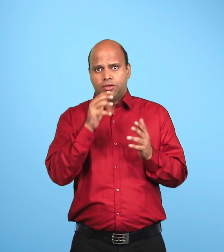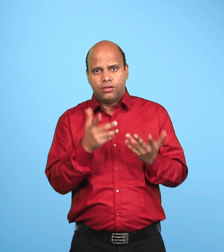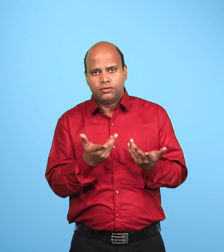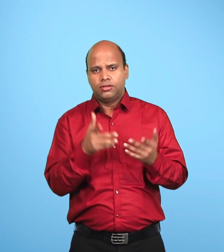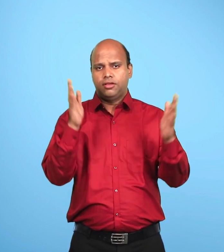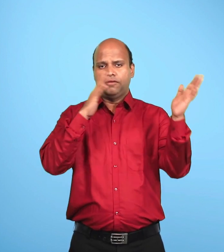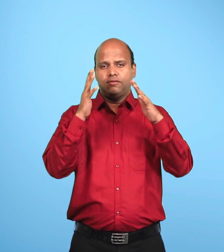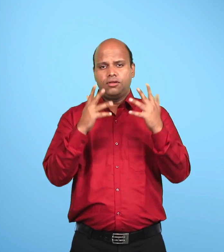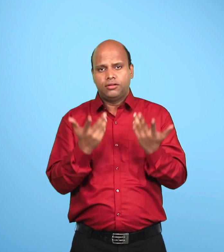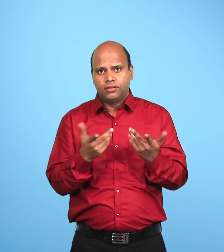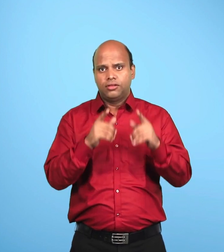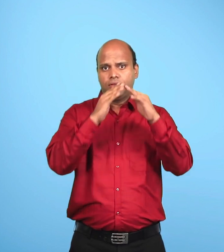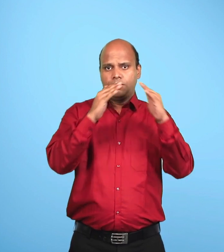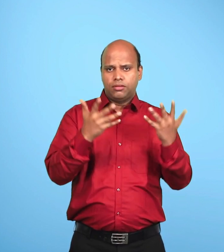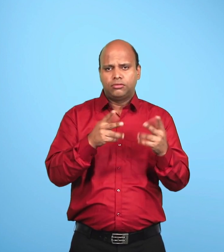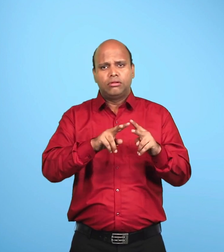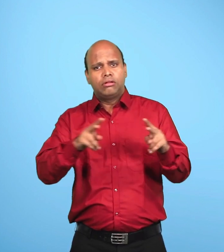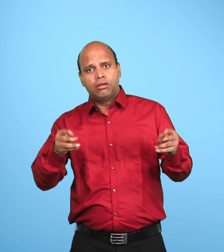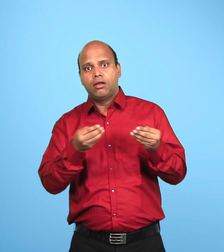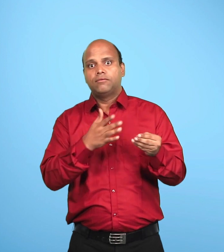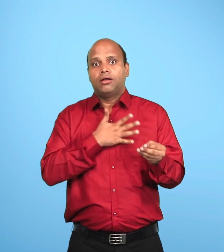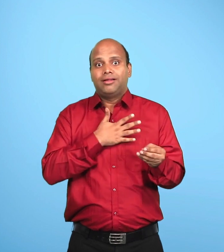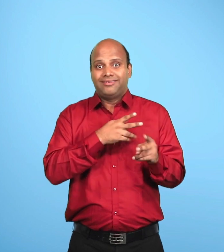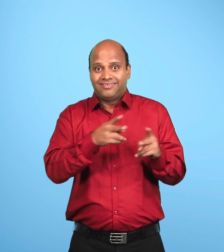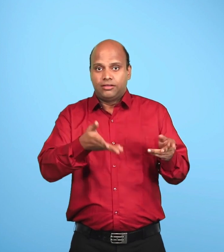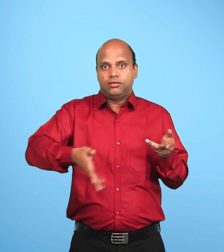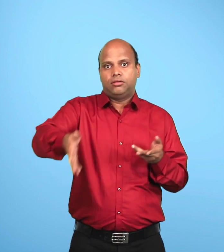air, shelter, and other needs to organisms.